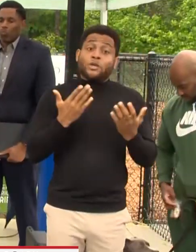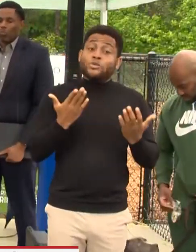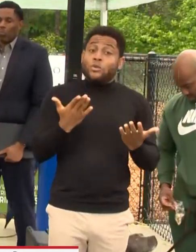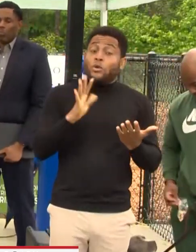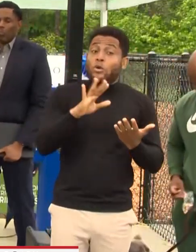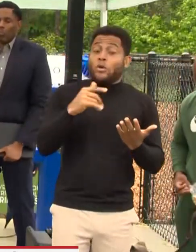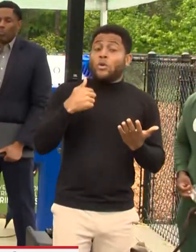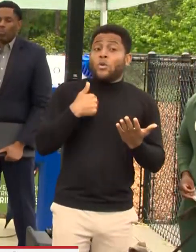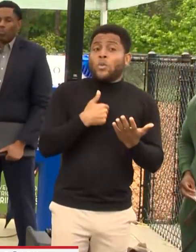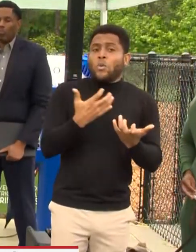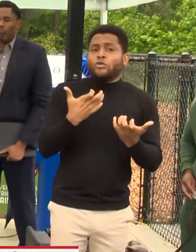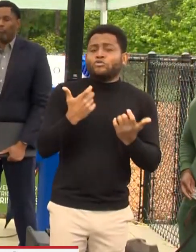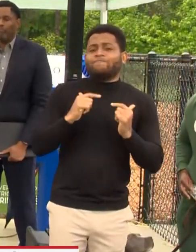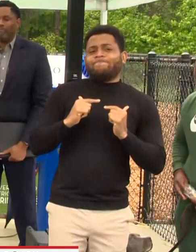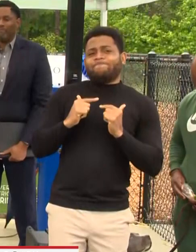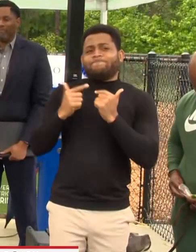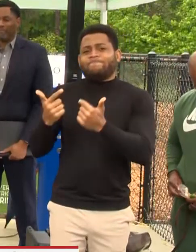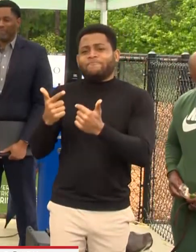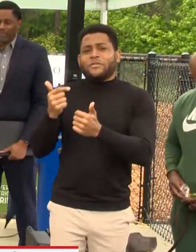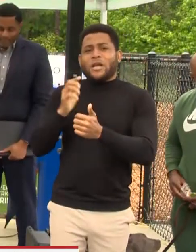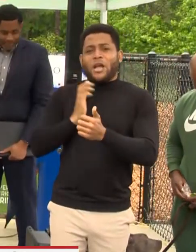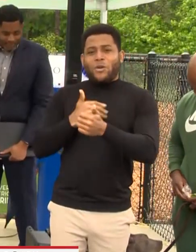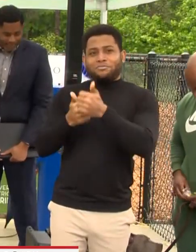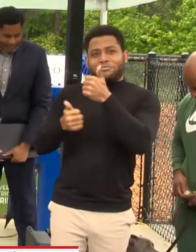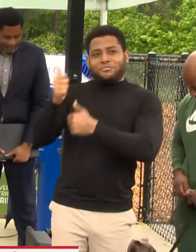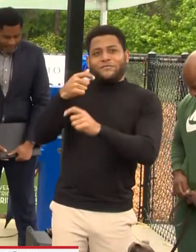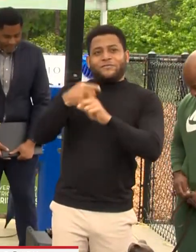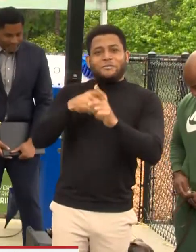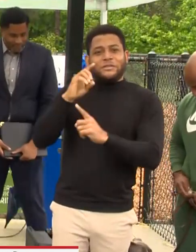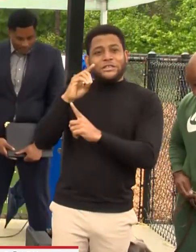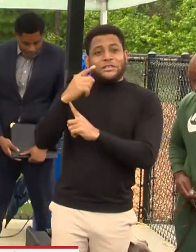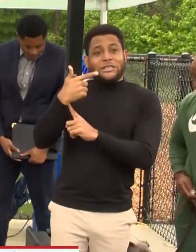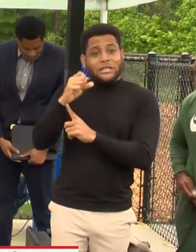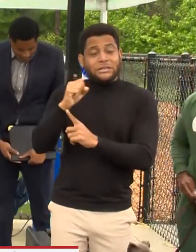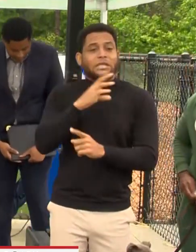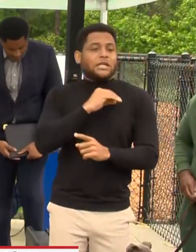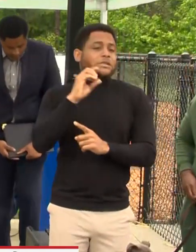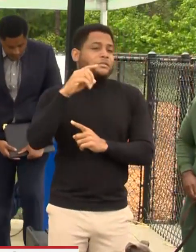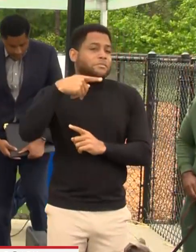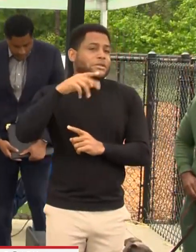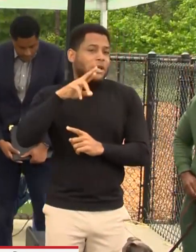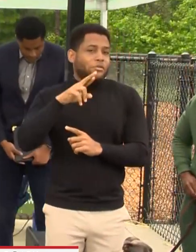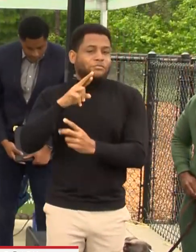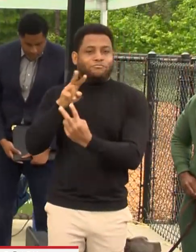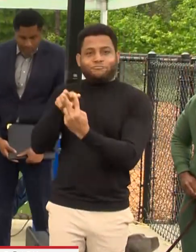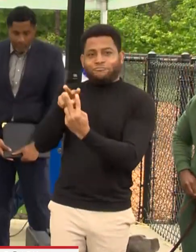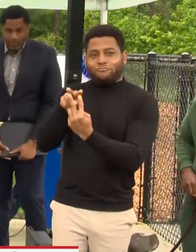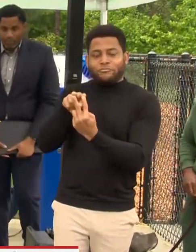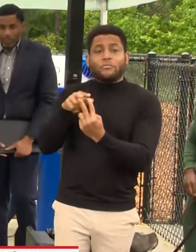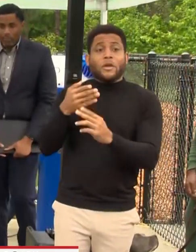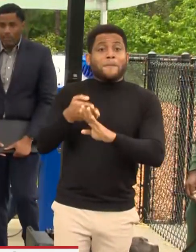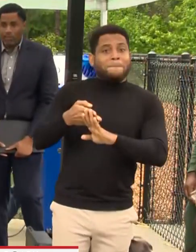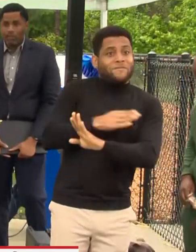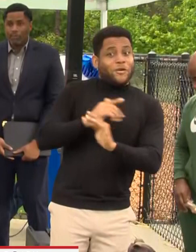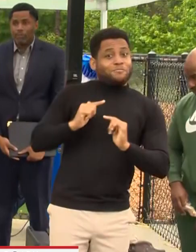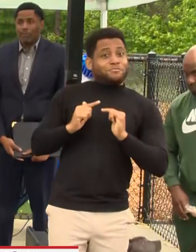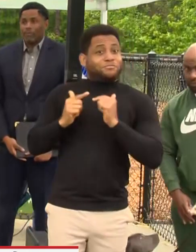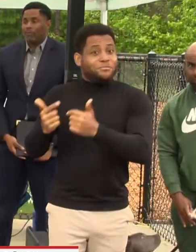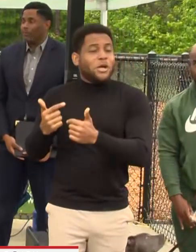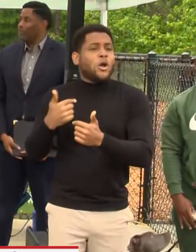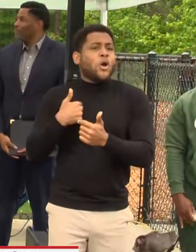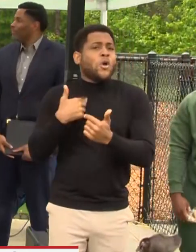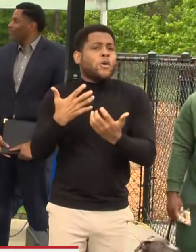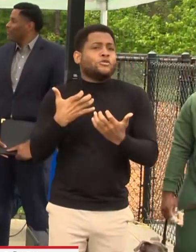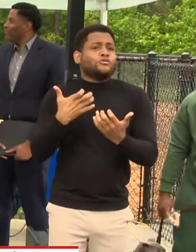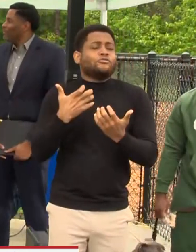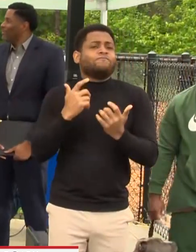our executives at DGS and at DPR. But before we do that, I'd like to turn to our at-large